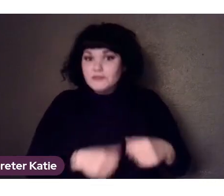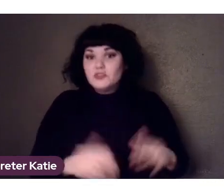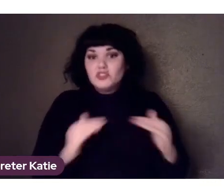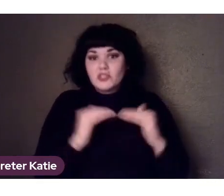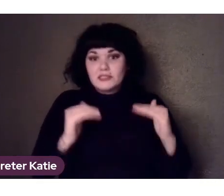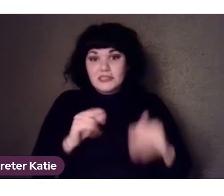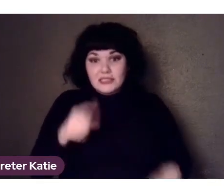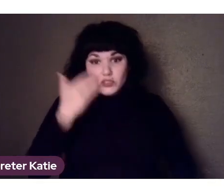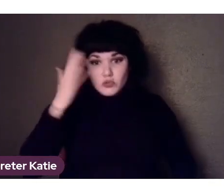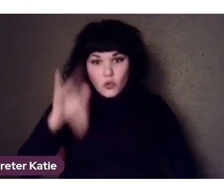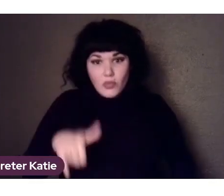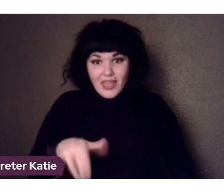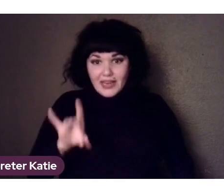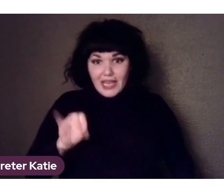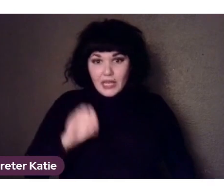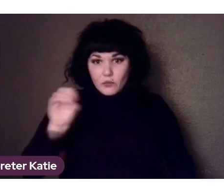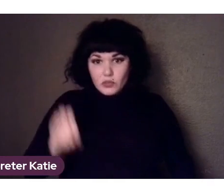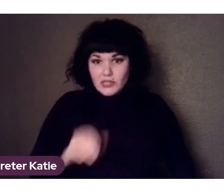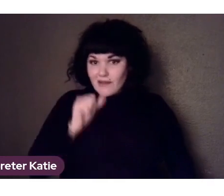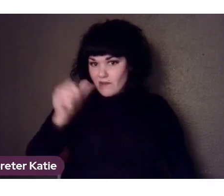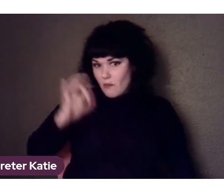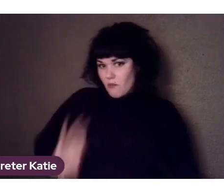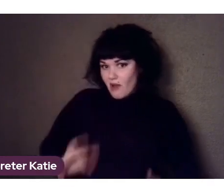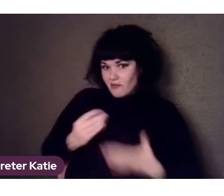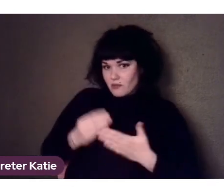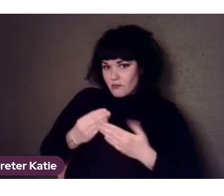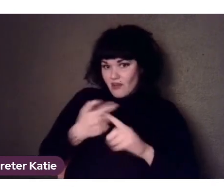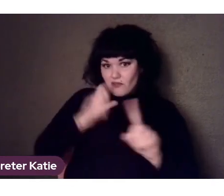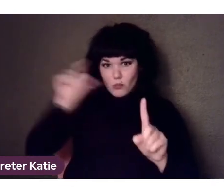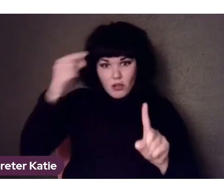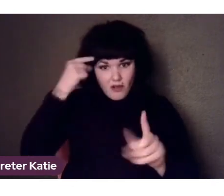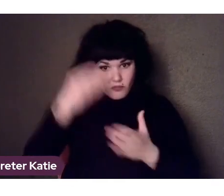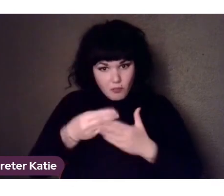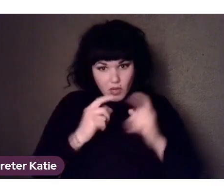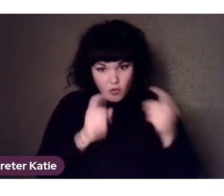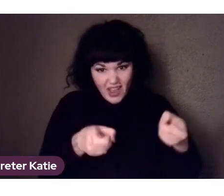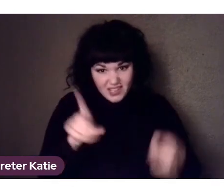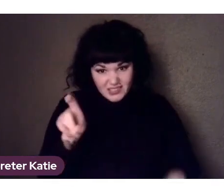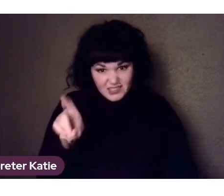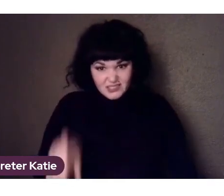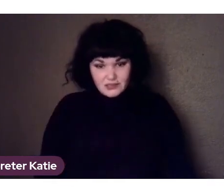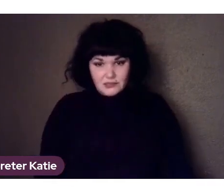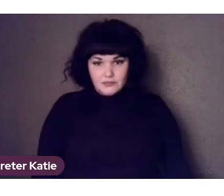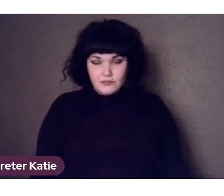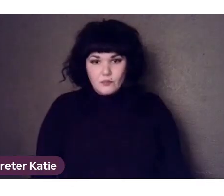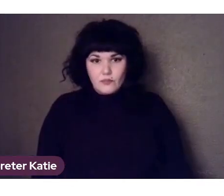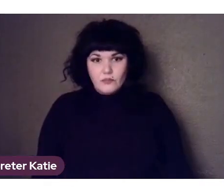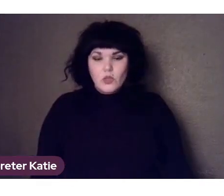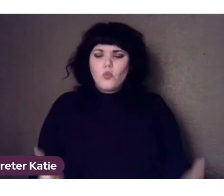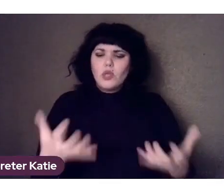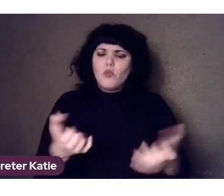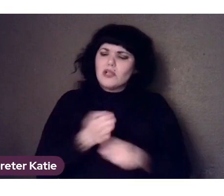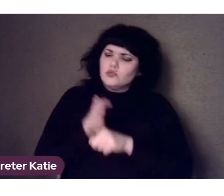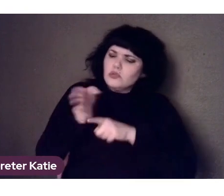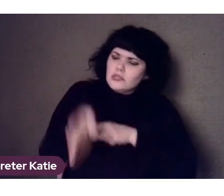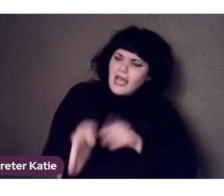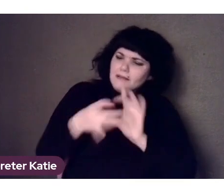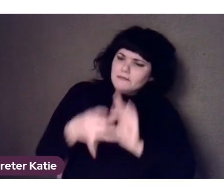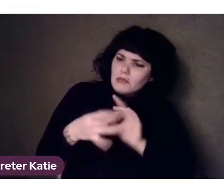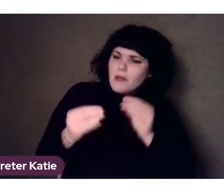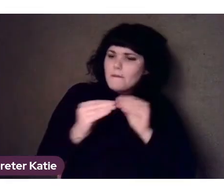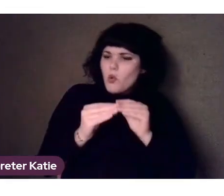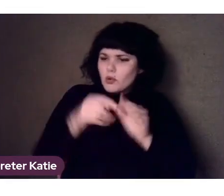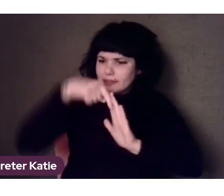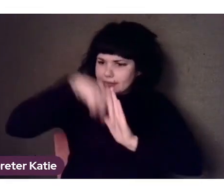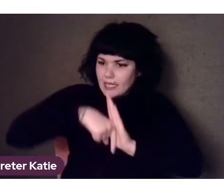that 80% of nonprofit funding comes from government grants? We want to align more deeply with organizations that have a clear